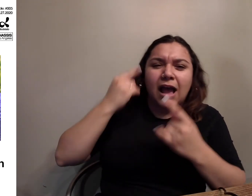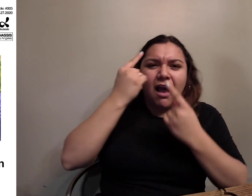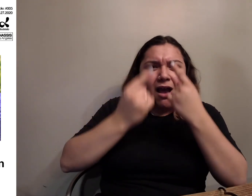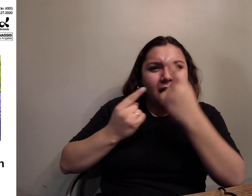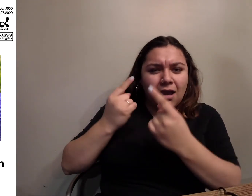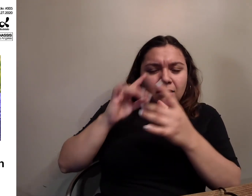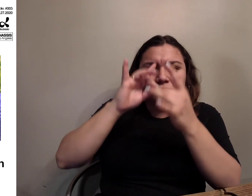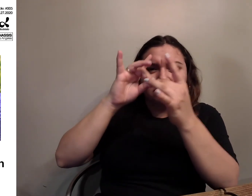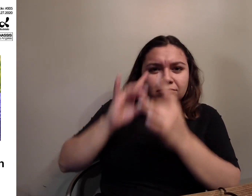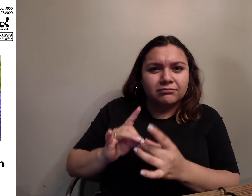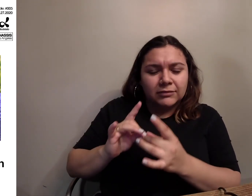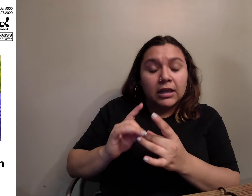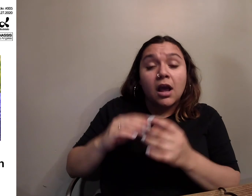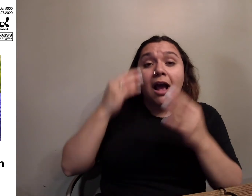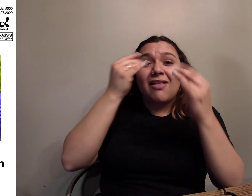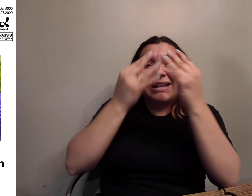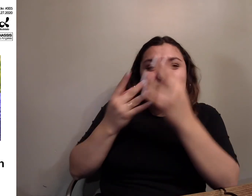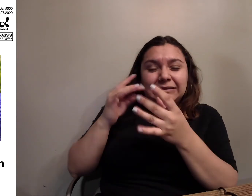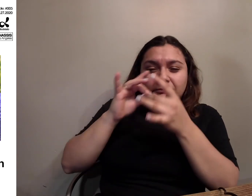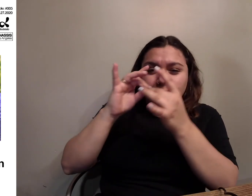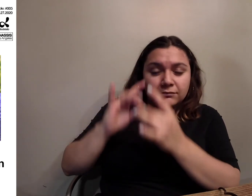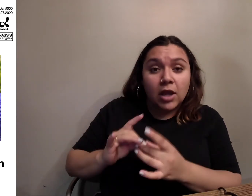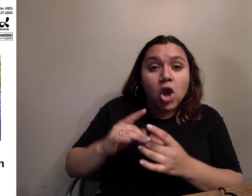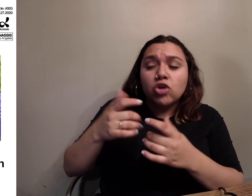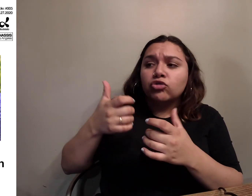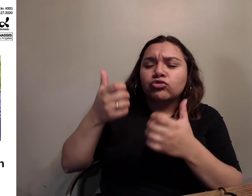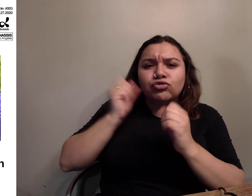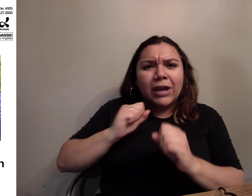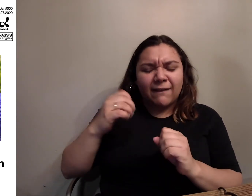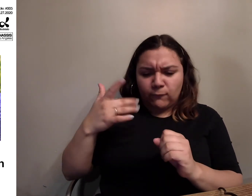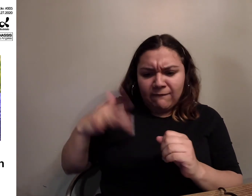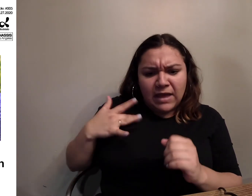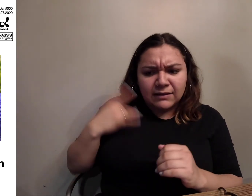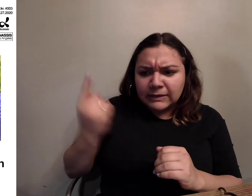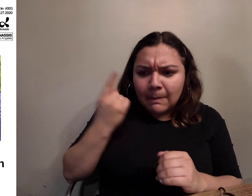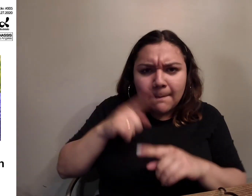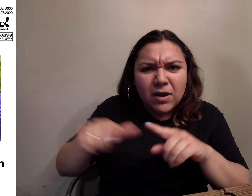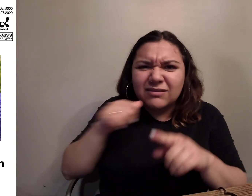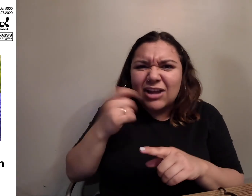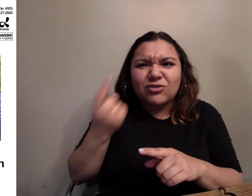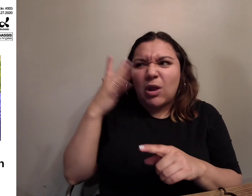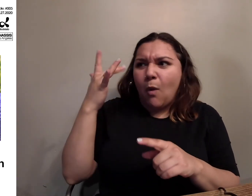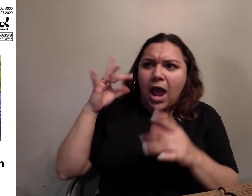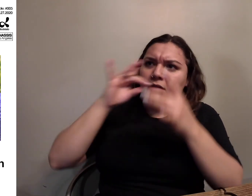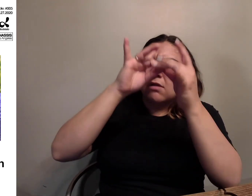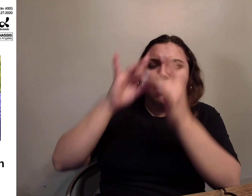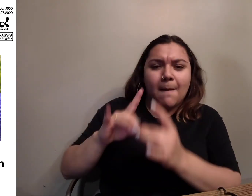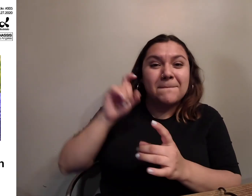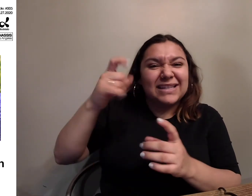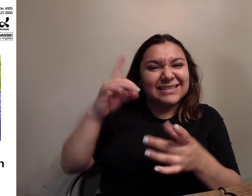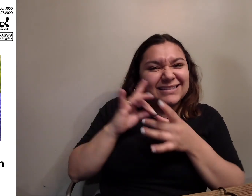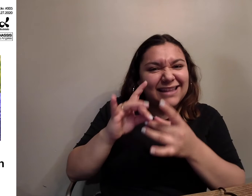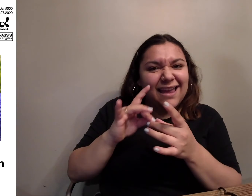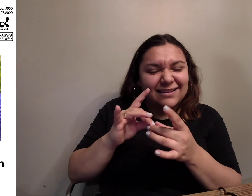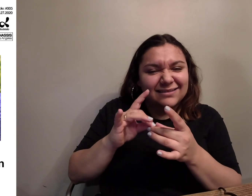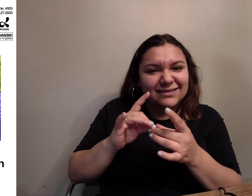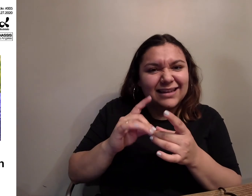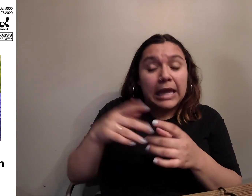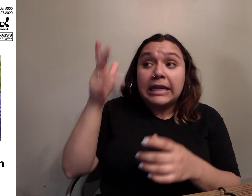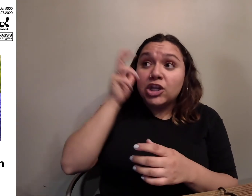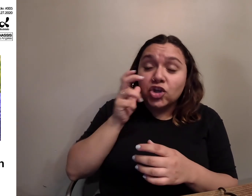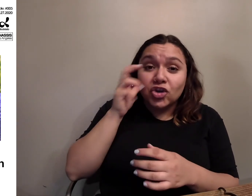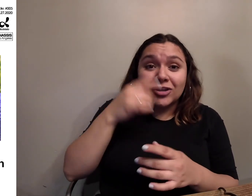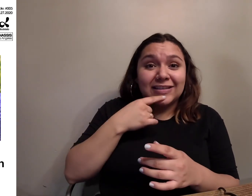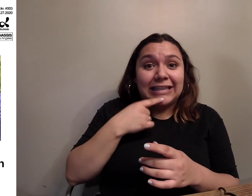we felt but didn't know how to articulate with what we're witnessing and hearing articulated, especially when there's a distinction